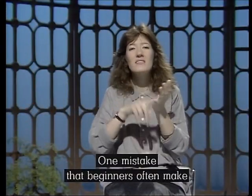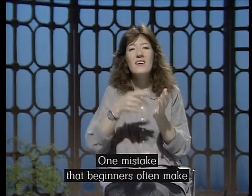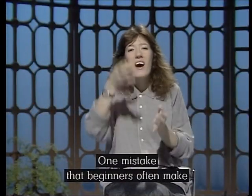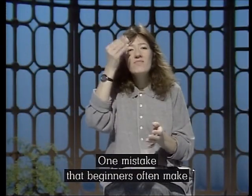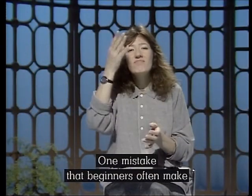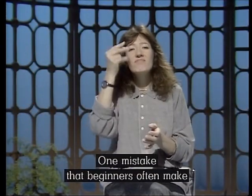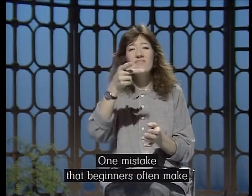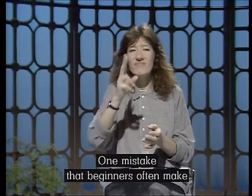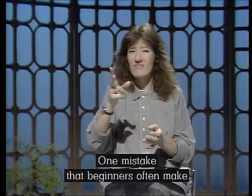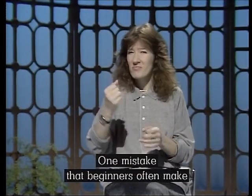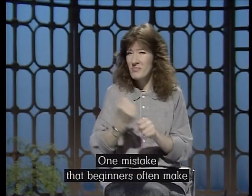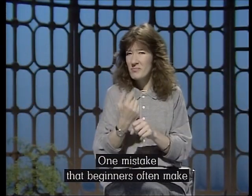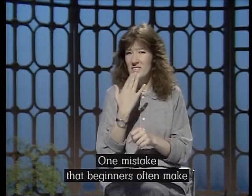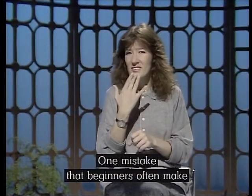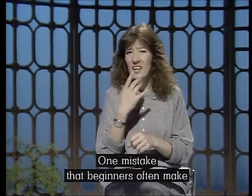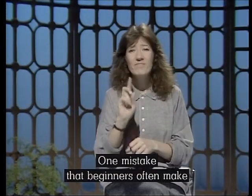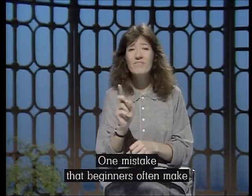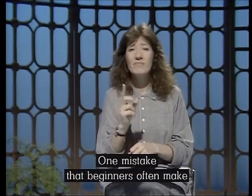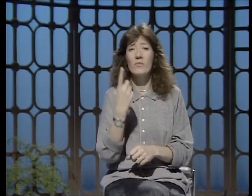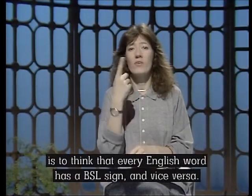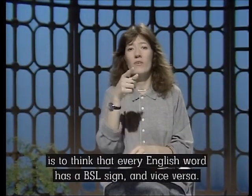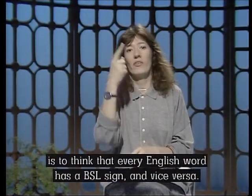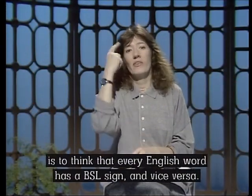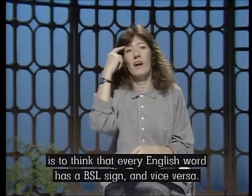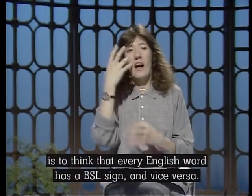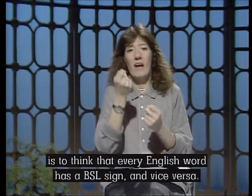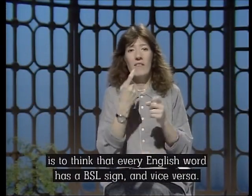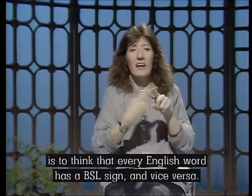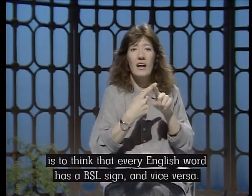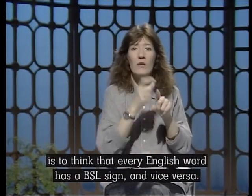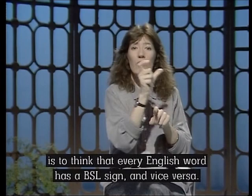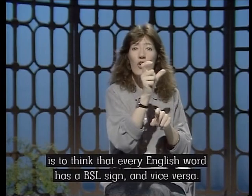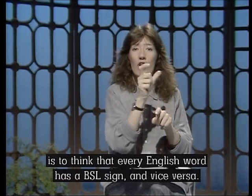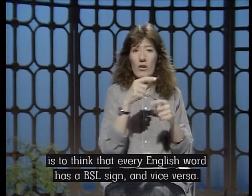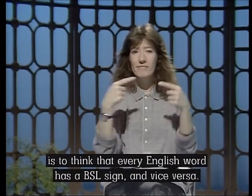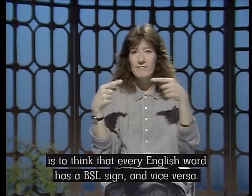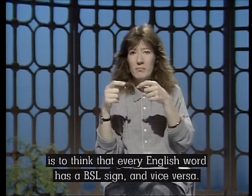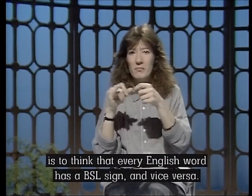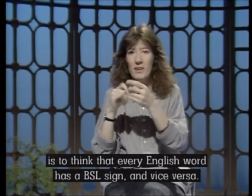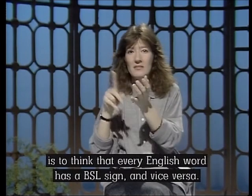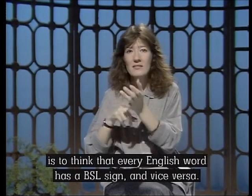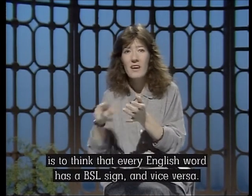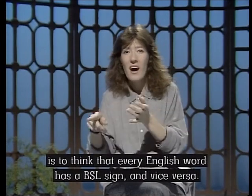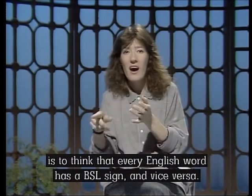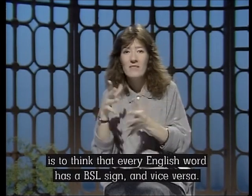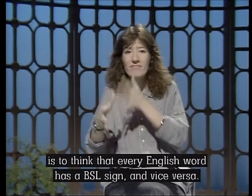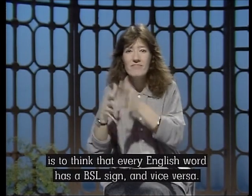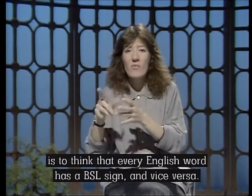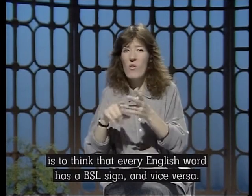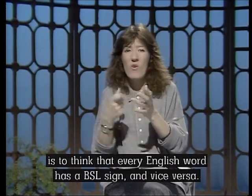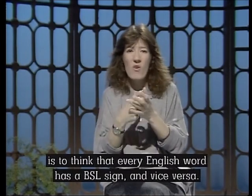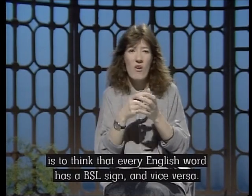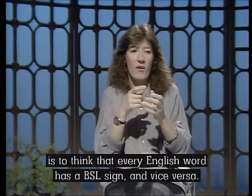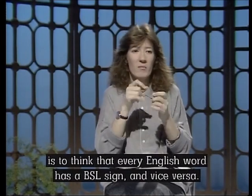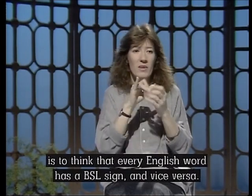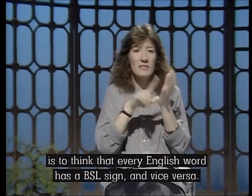One mistake that beginners often make is to think that there's an English word for every BSL sign and vice versa.